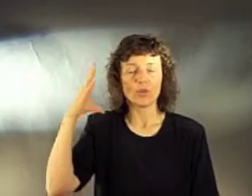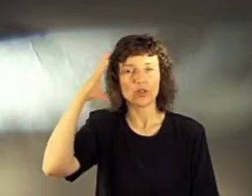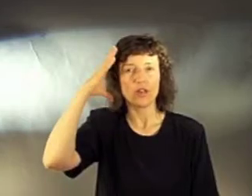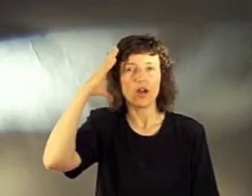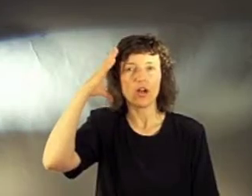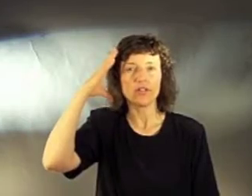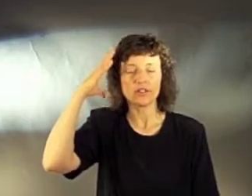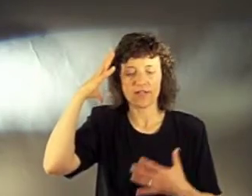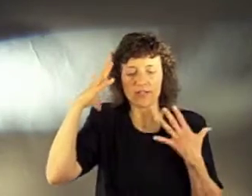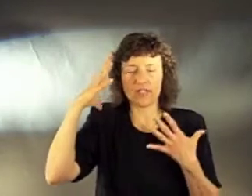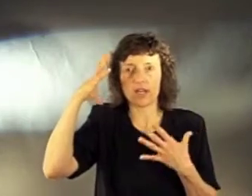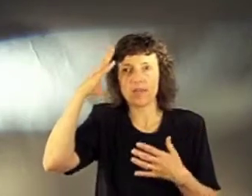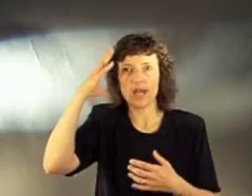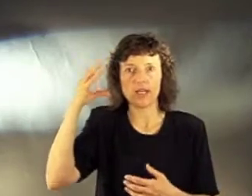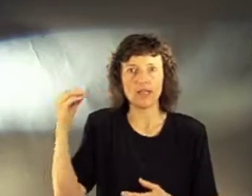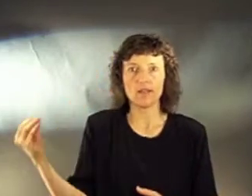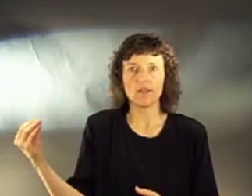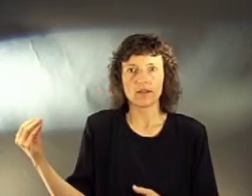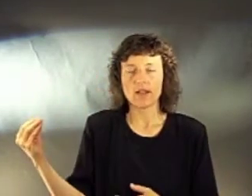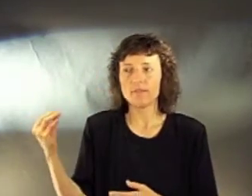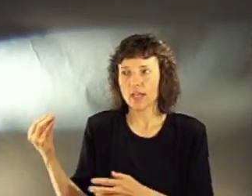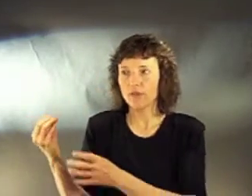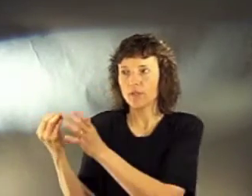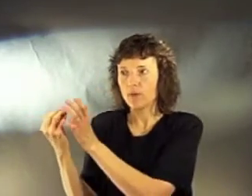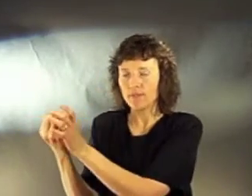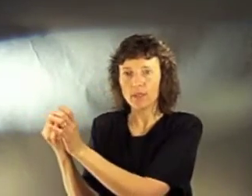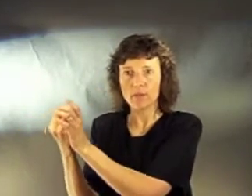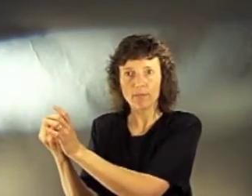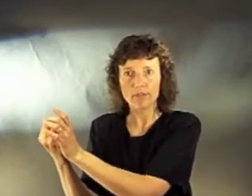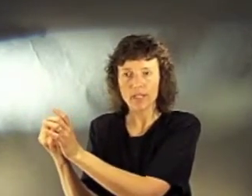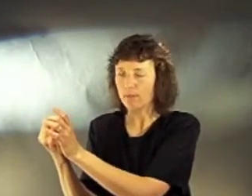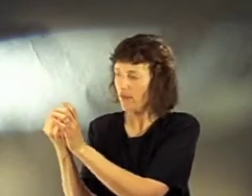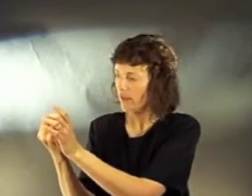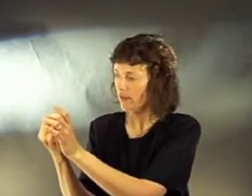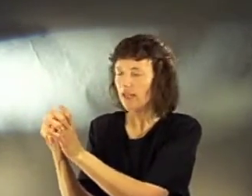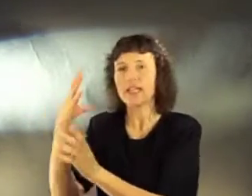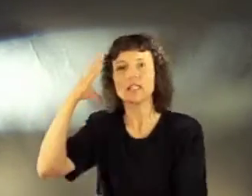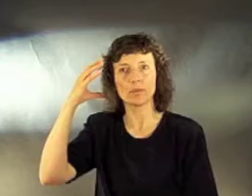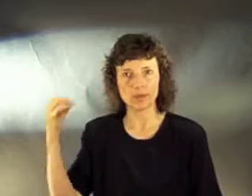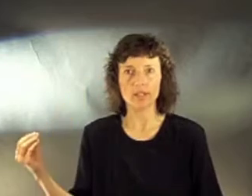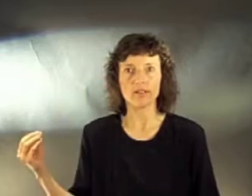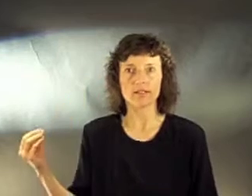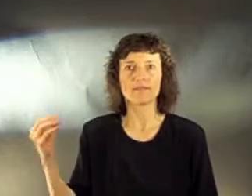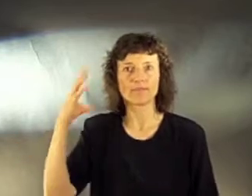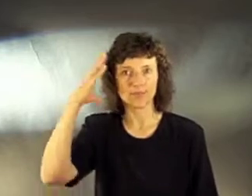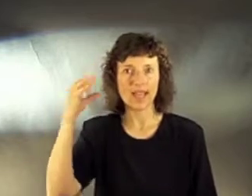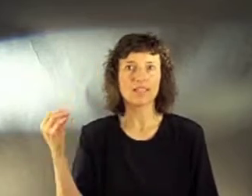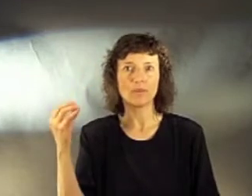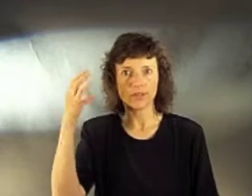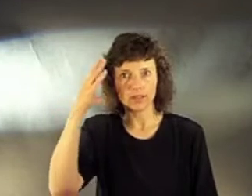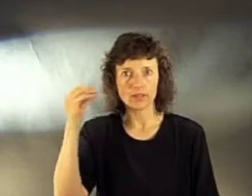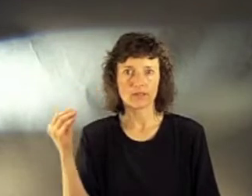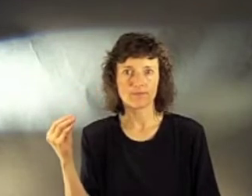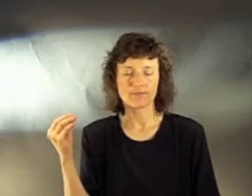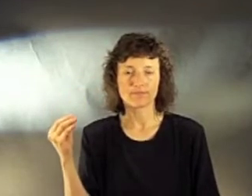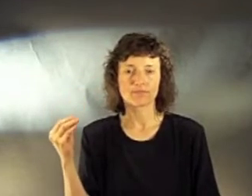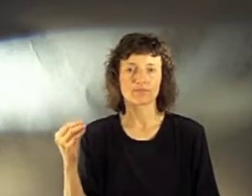showing all the stuff that's in our body comes out to be represented by this experience. Experience.